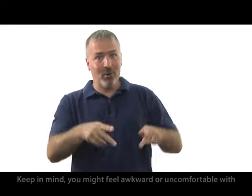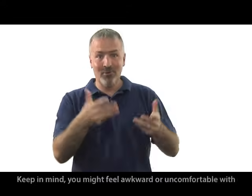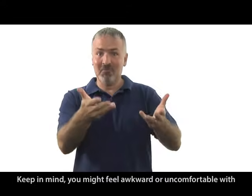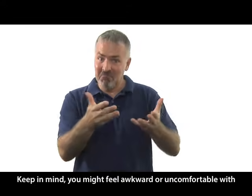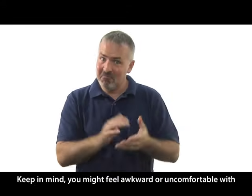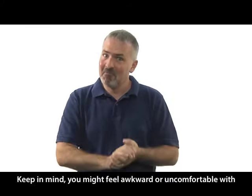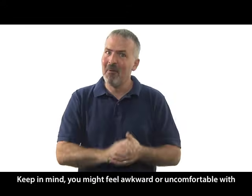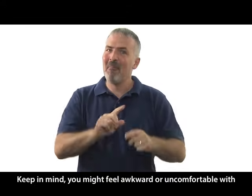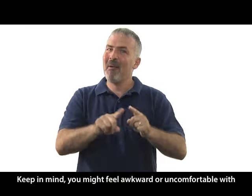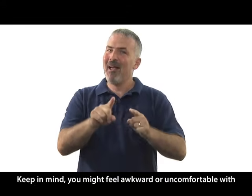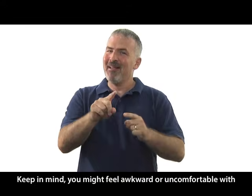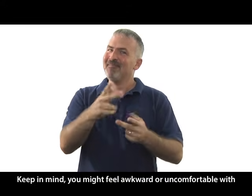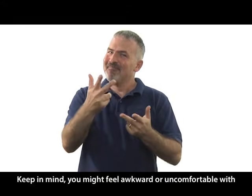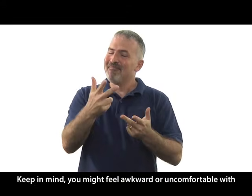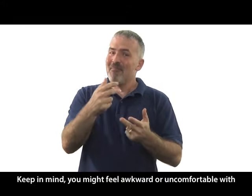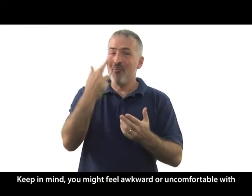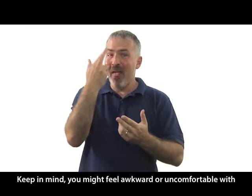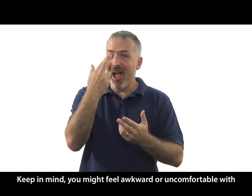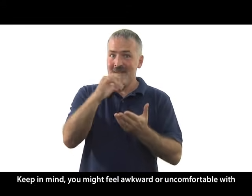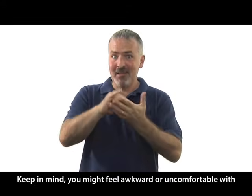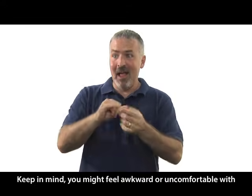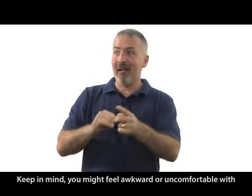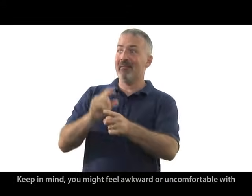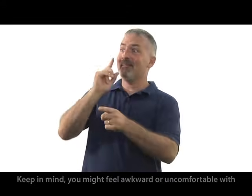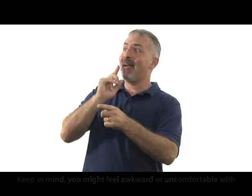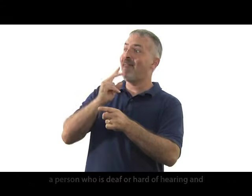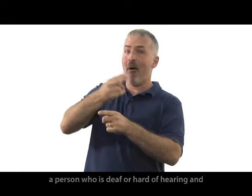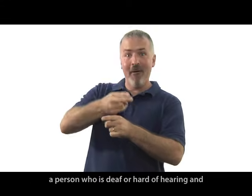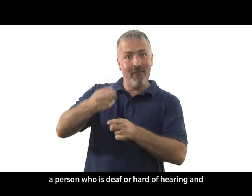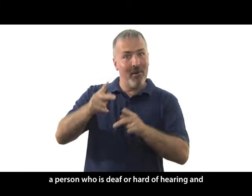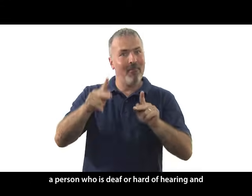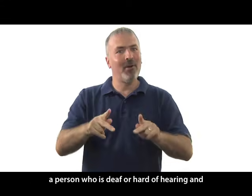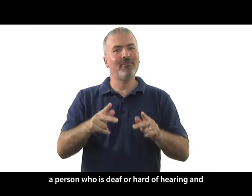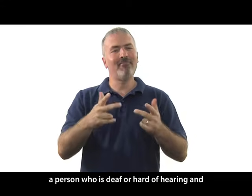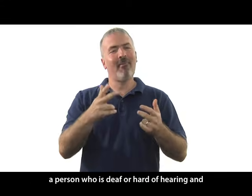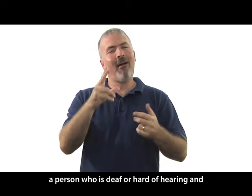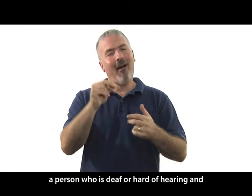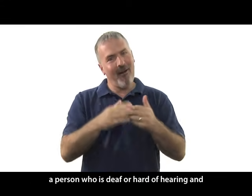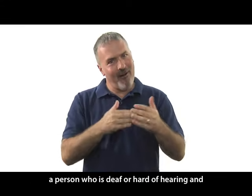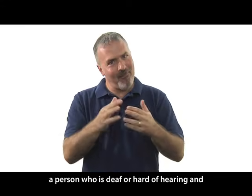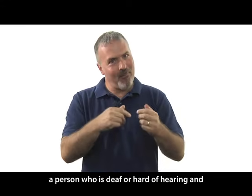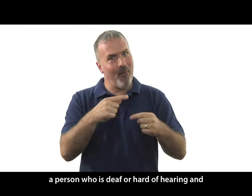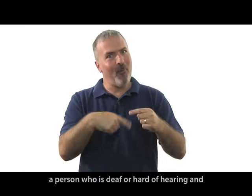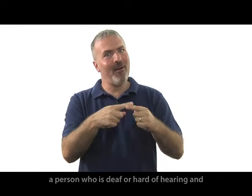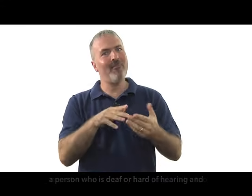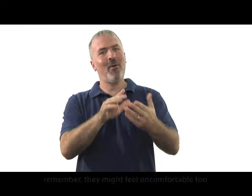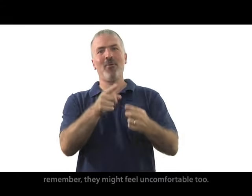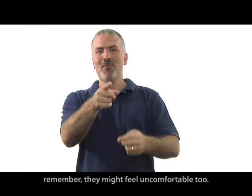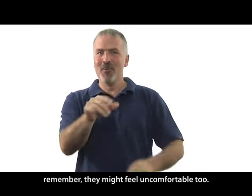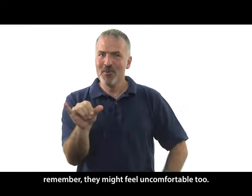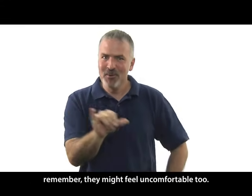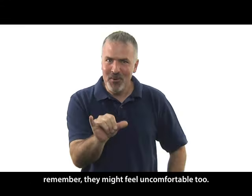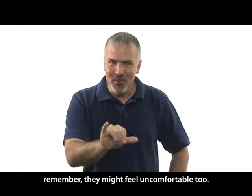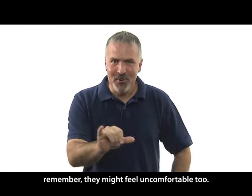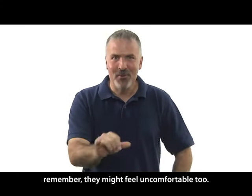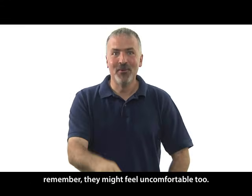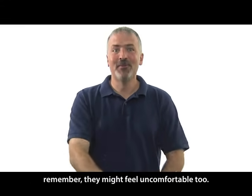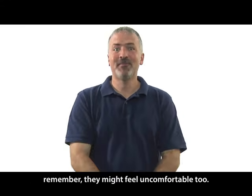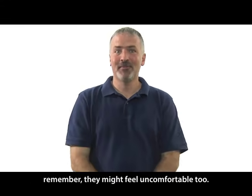Keep in mind, you might feel awkward or uncomfortable with a person who is deaf or hard of hearing, and remember, they might feel uncomfortable